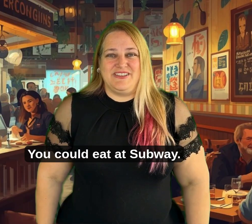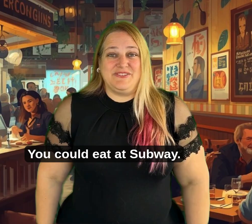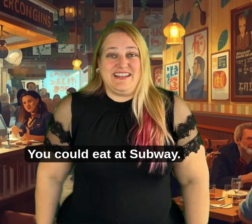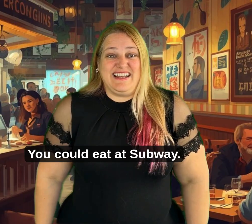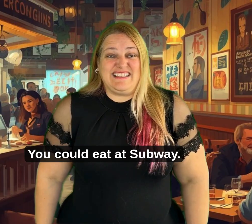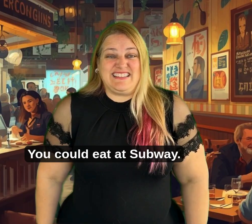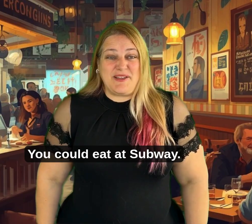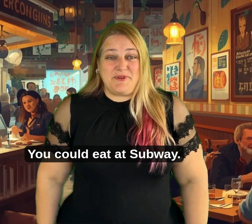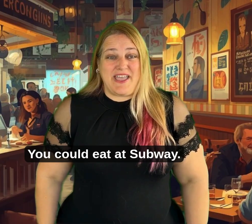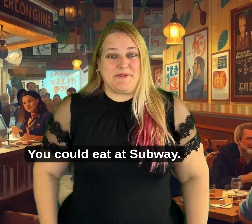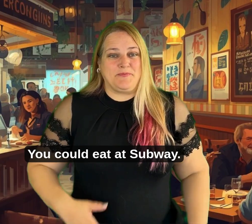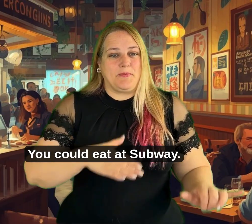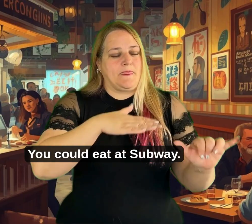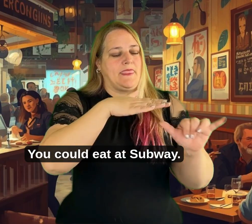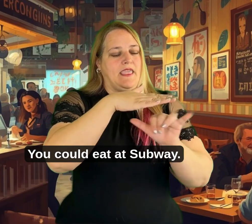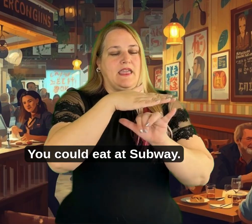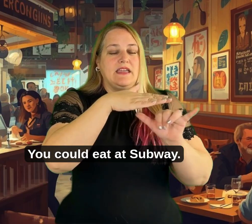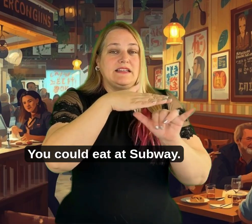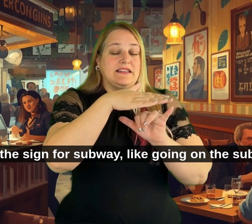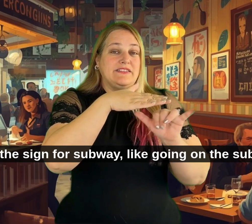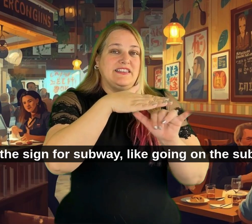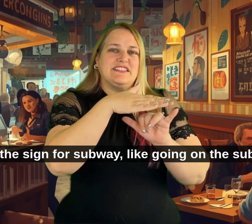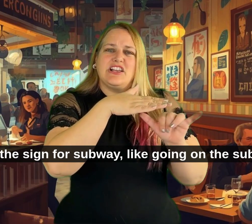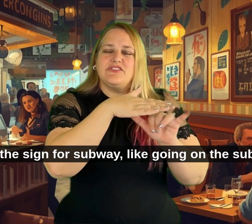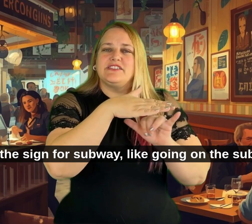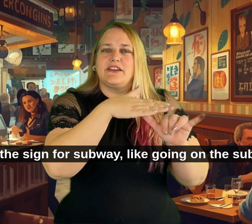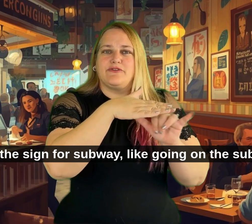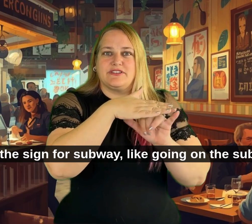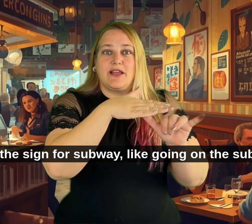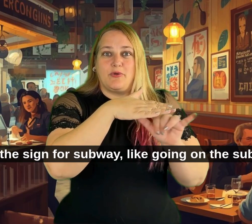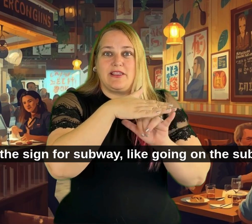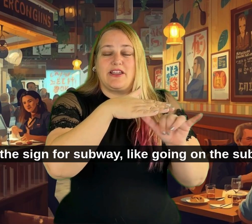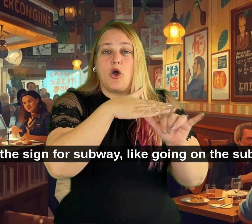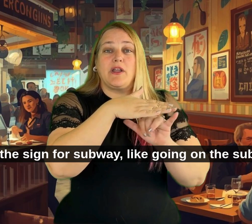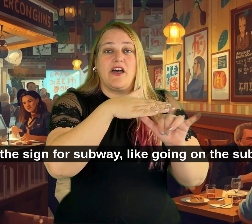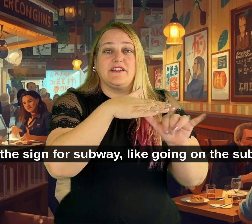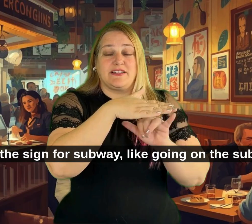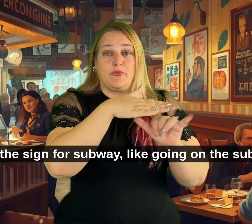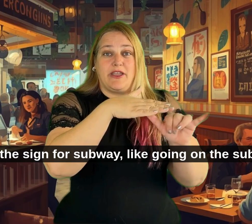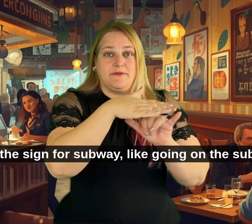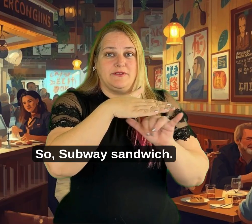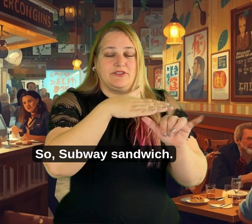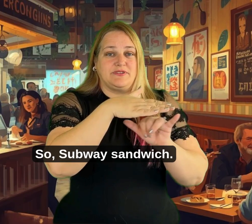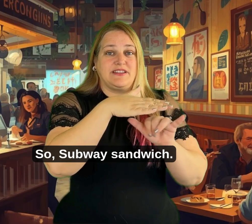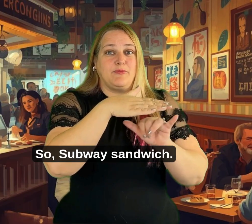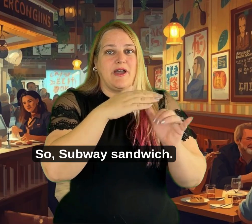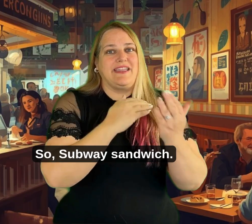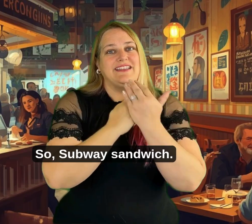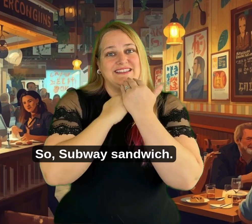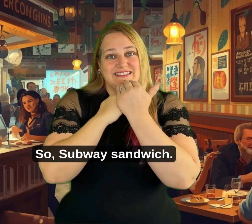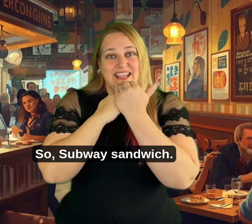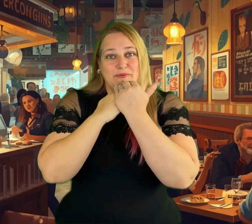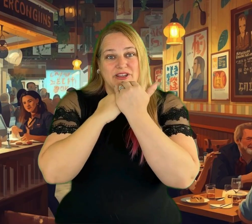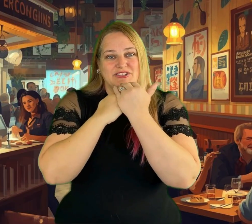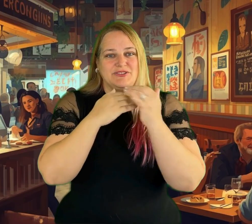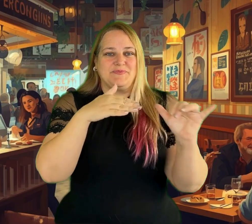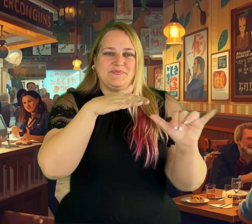You could eat at Subway. This is also the sign for Subway, like going on the subway. So Subway, sandwich.